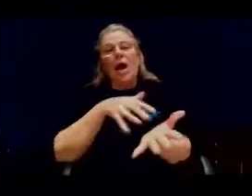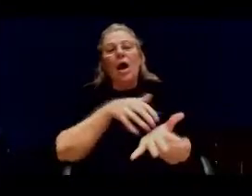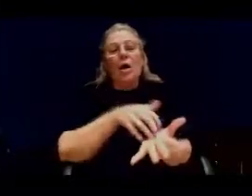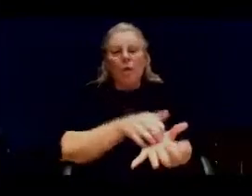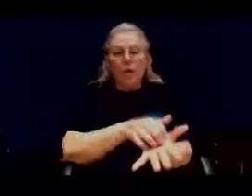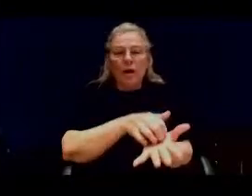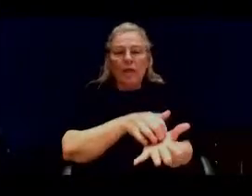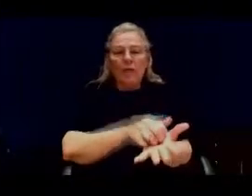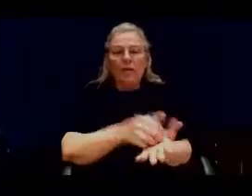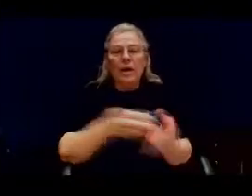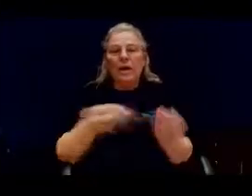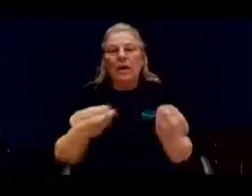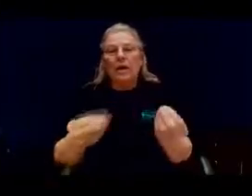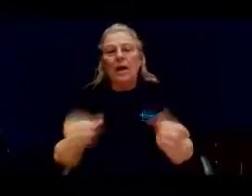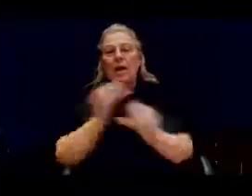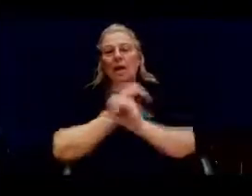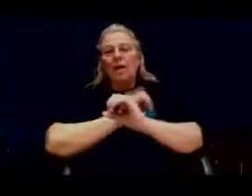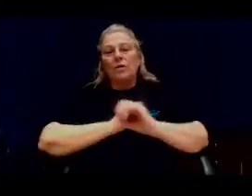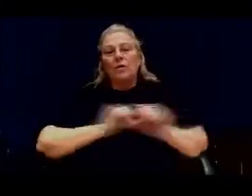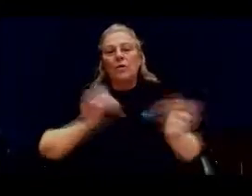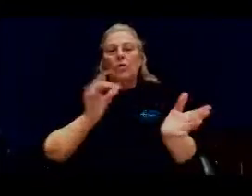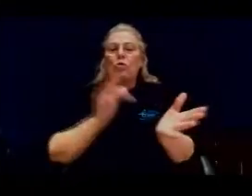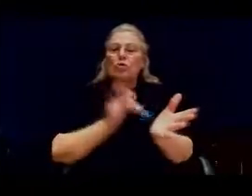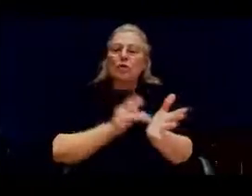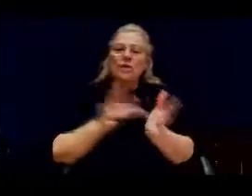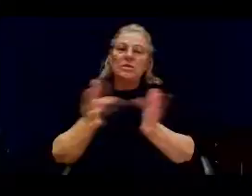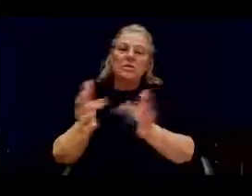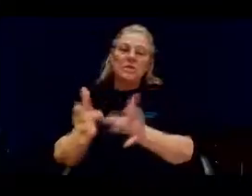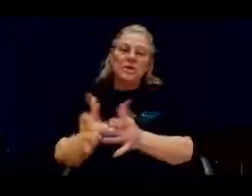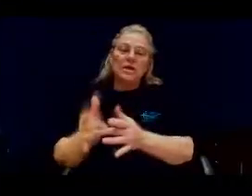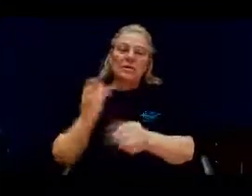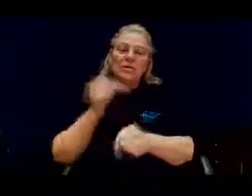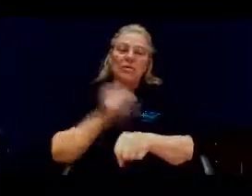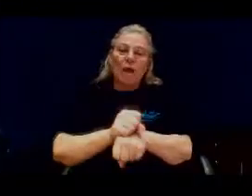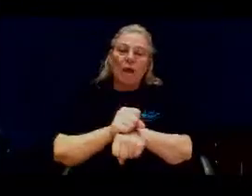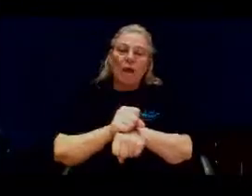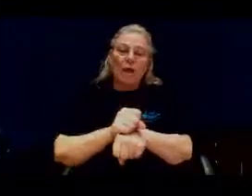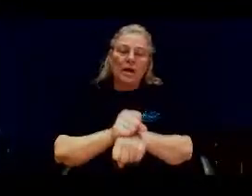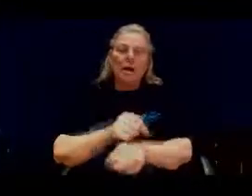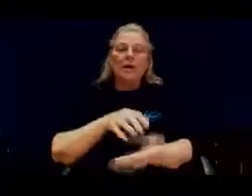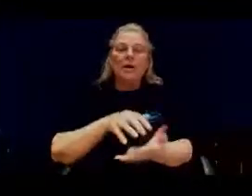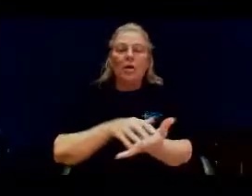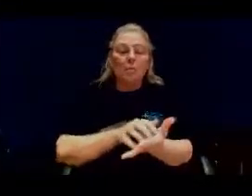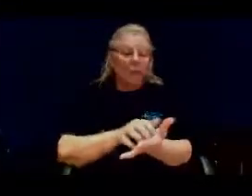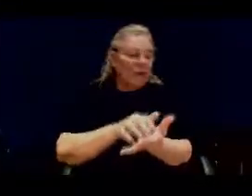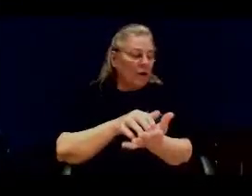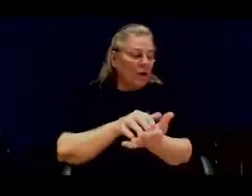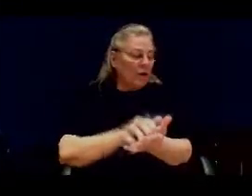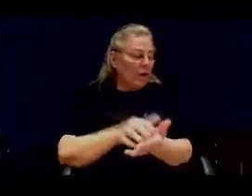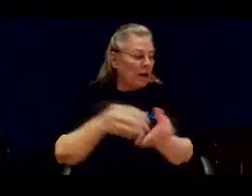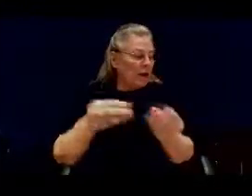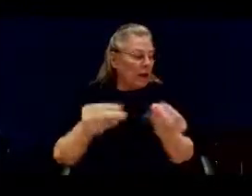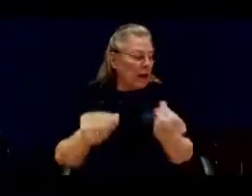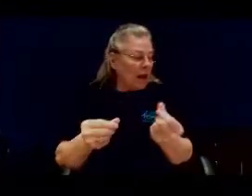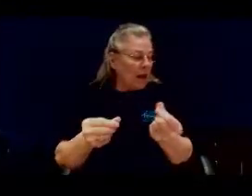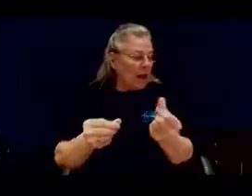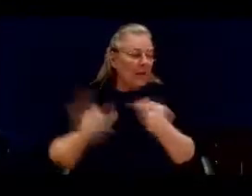a weary land. Oh, Jesus is a rock in a weary land,